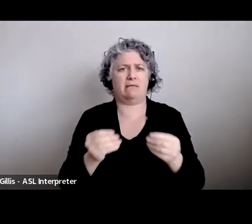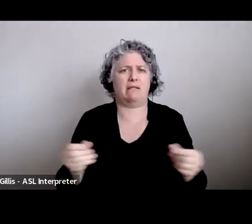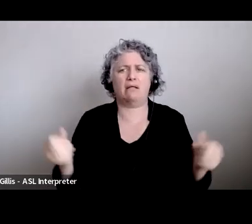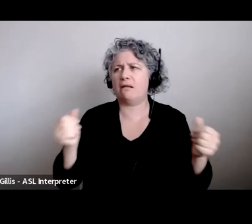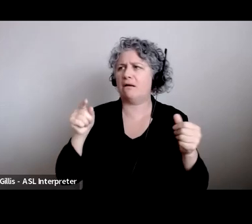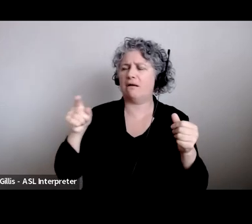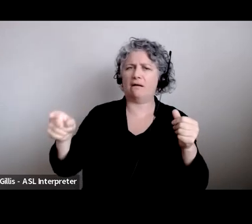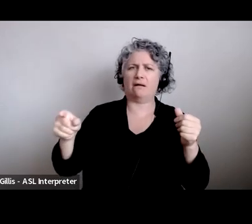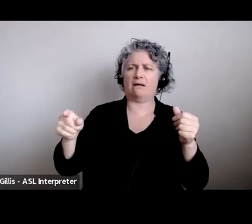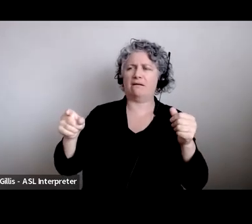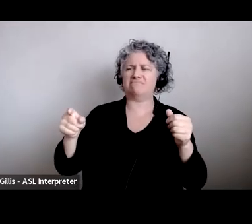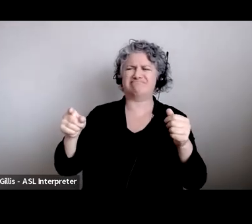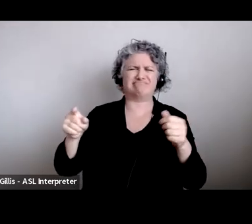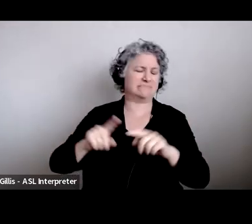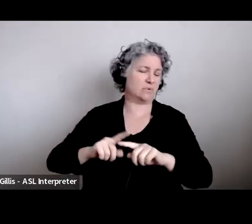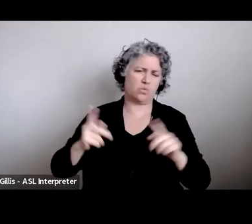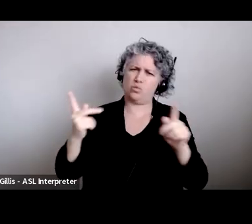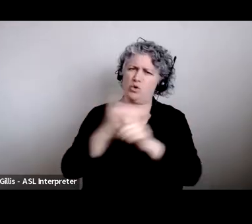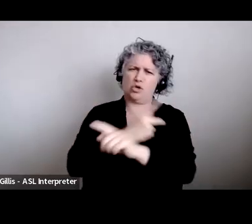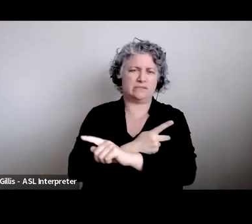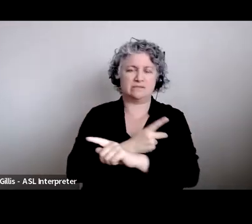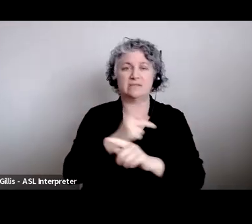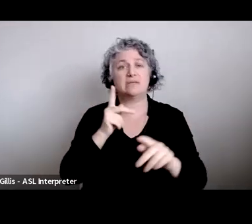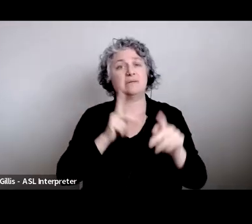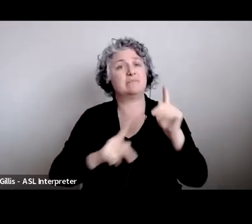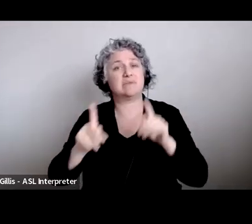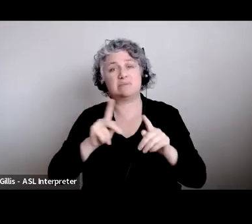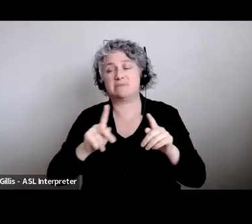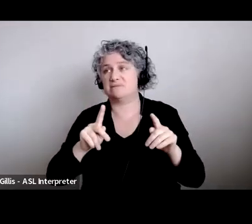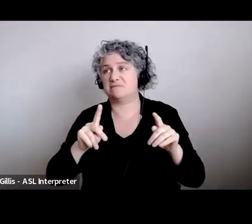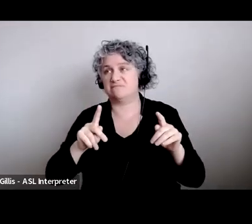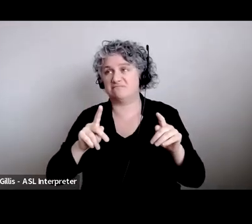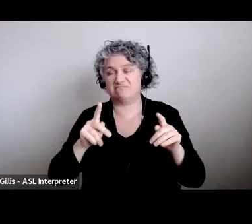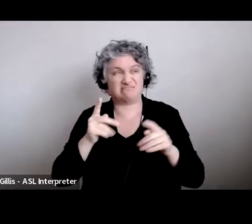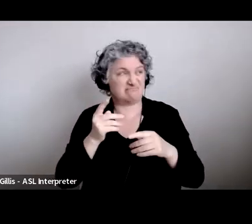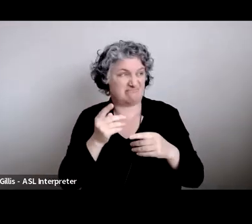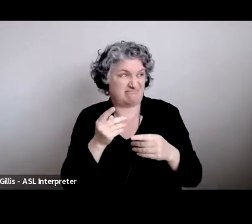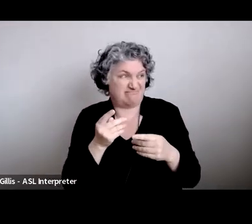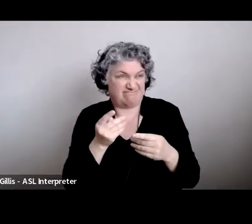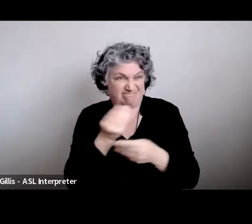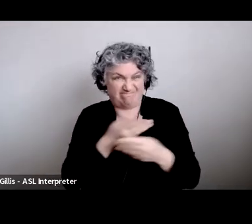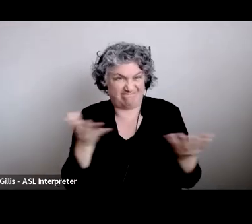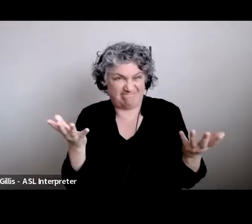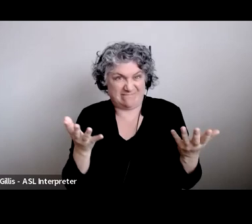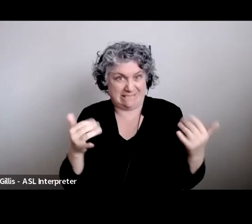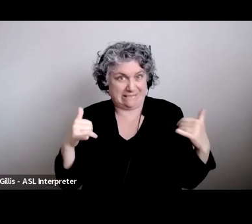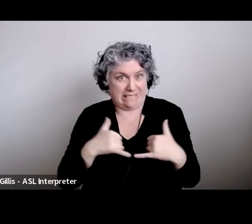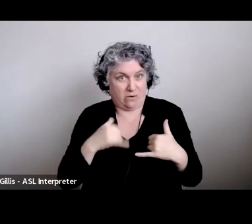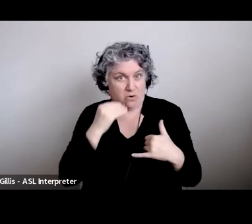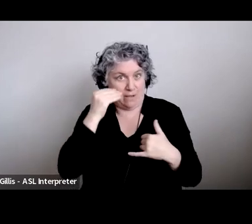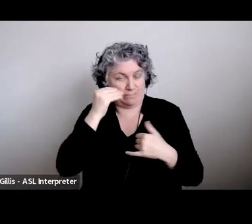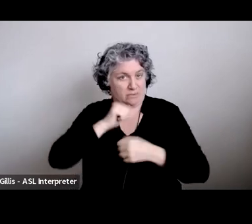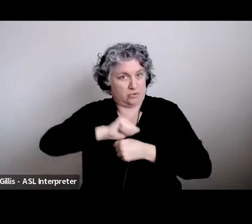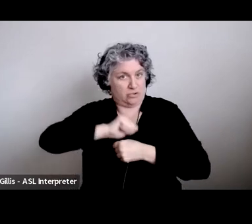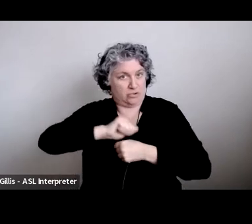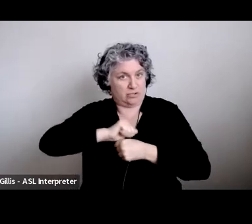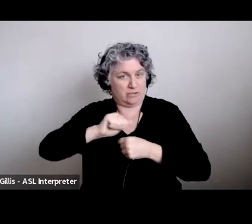they're going to maintain working from home because they don't even feel safe in the middle of the day in downtown Edmonton.